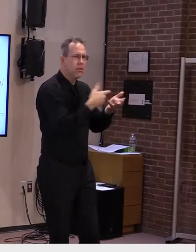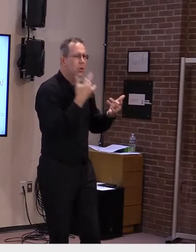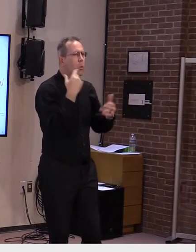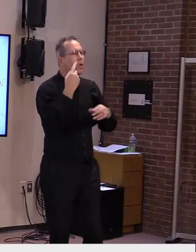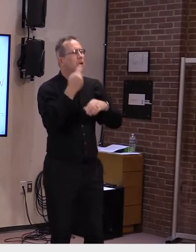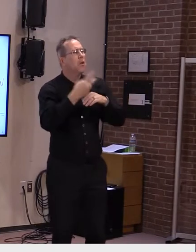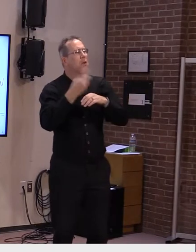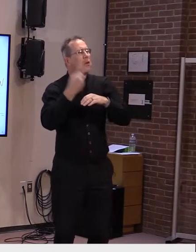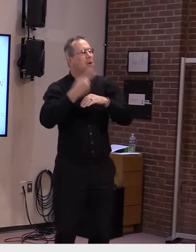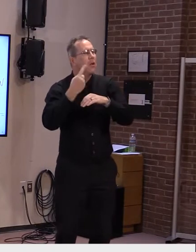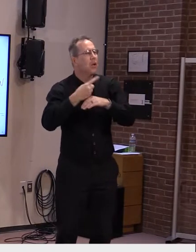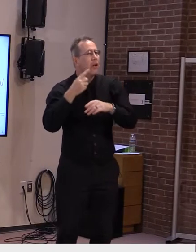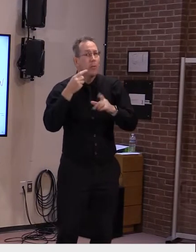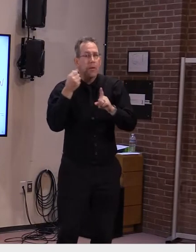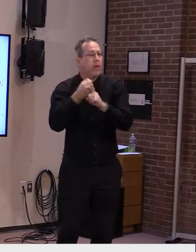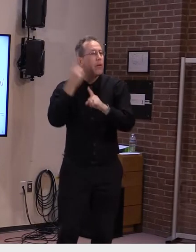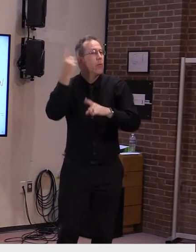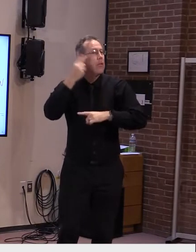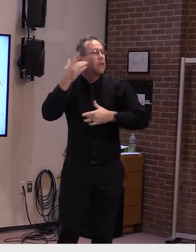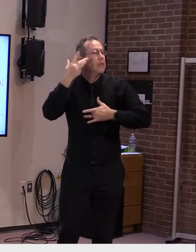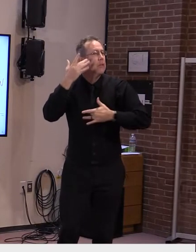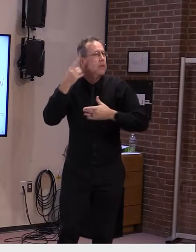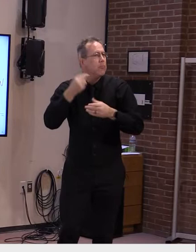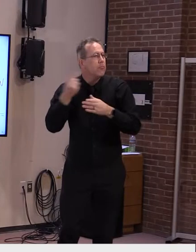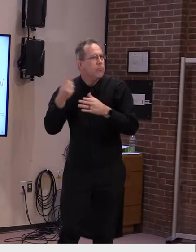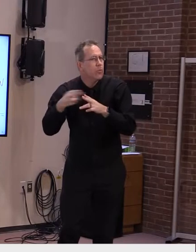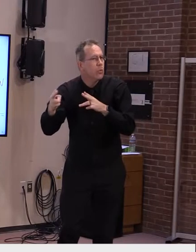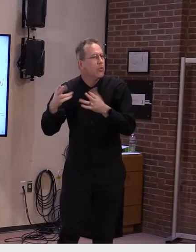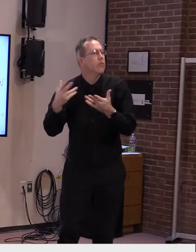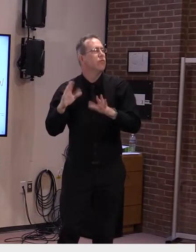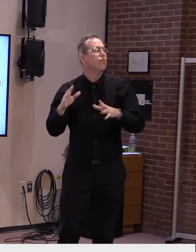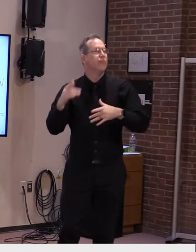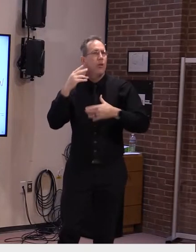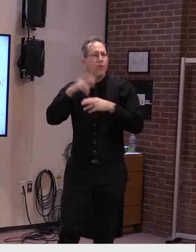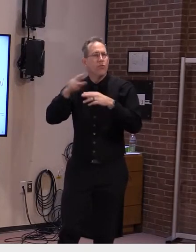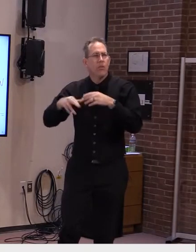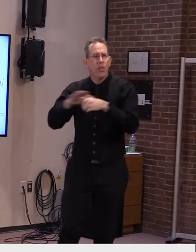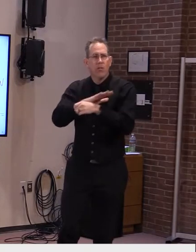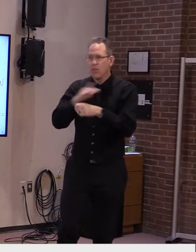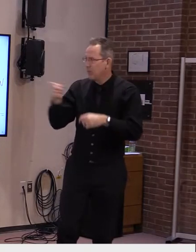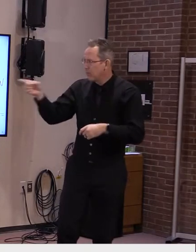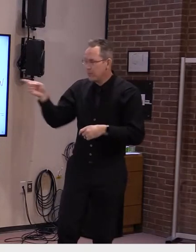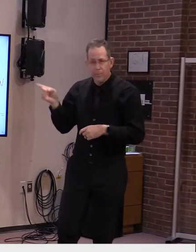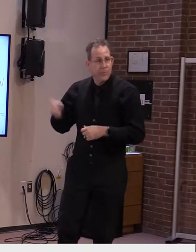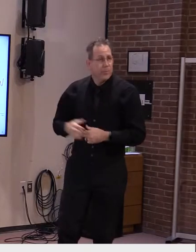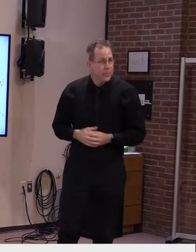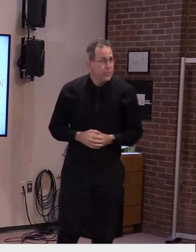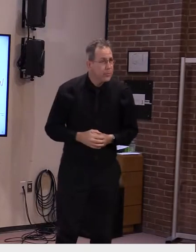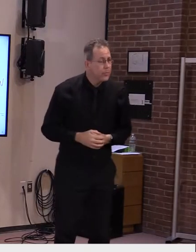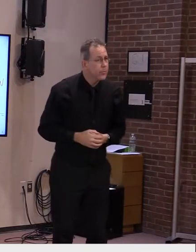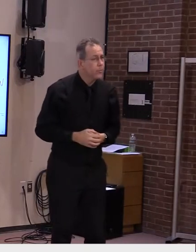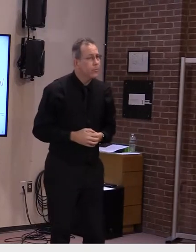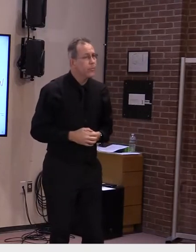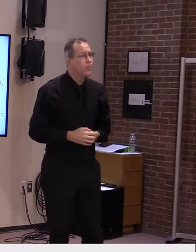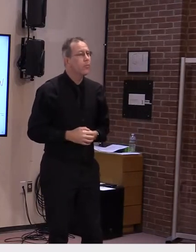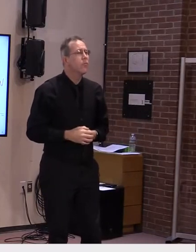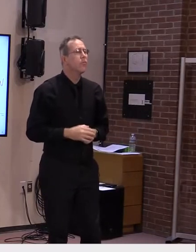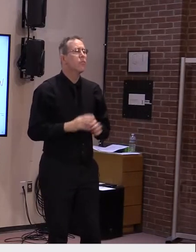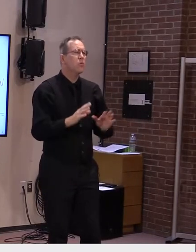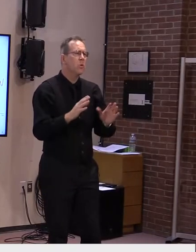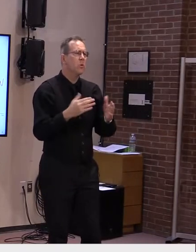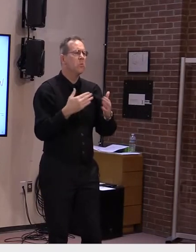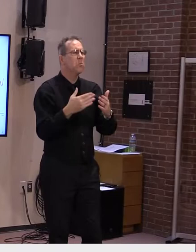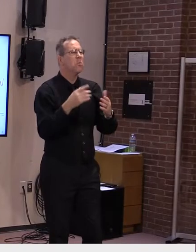symptomatic and have COVID, or at least think that they have COVID through an exposure or symptoms similar to COVID symptoms. So somewhat to be